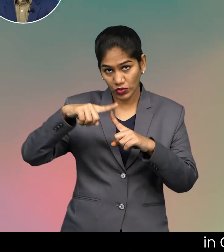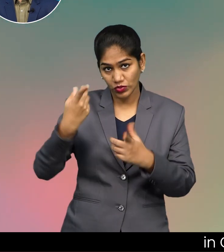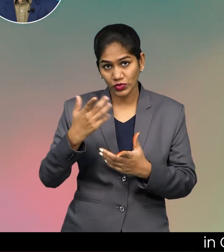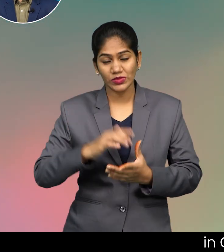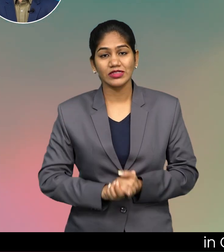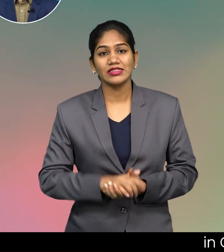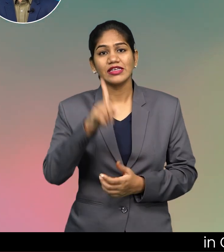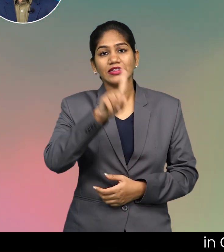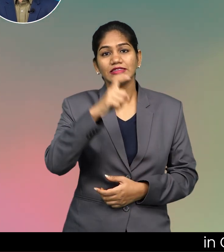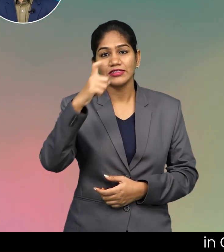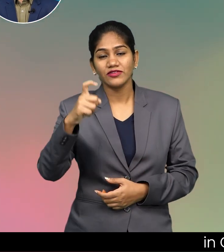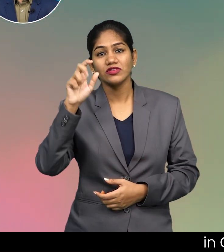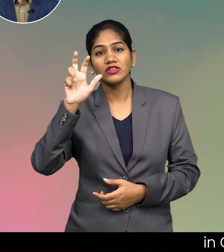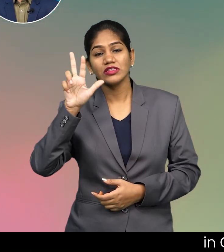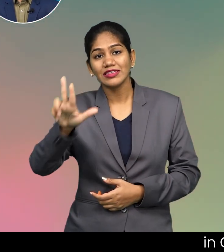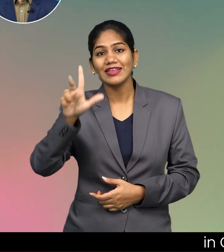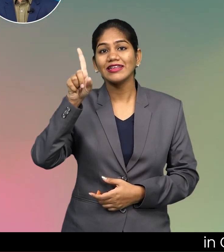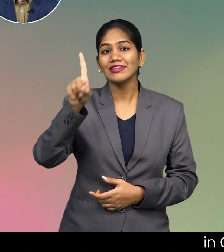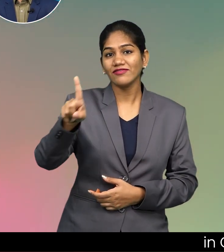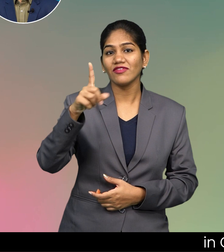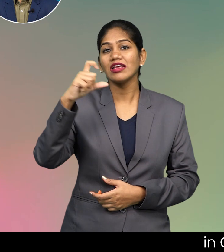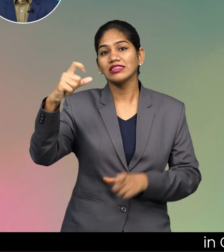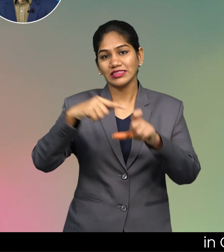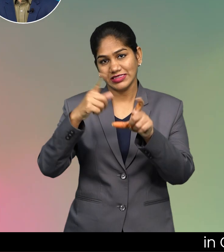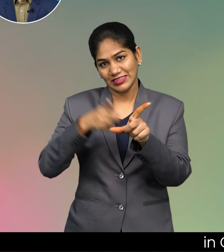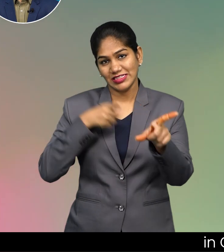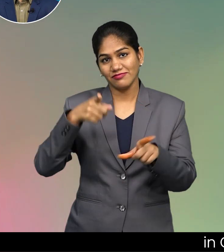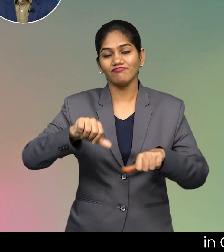October 1781 CE